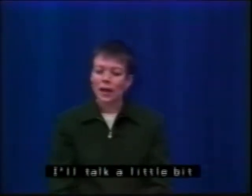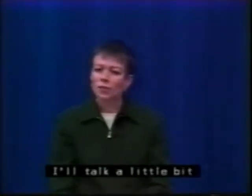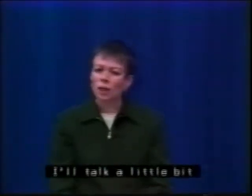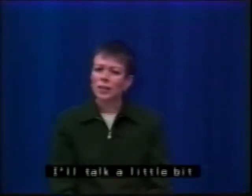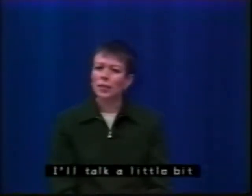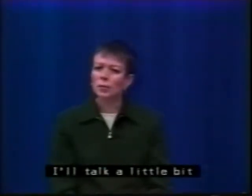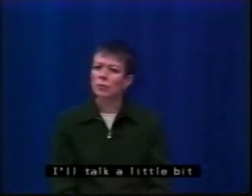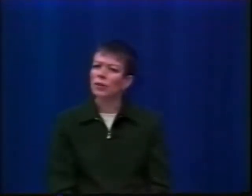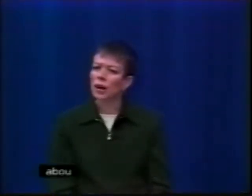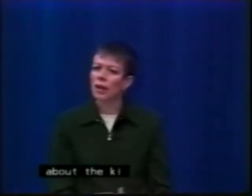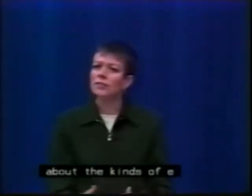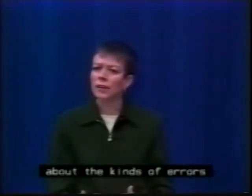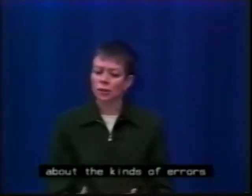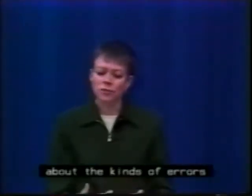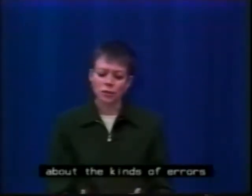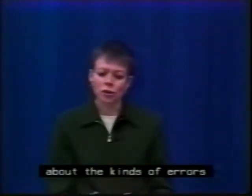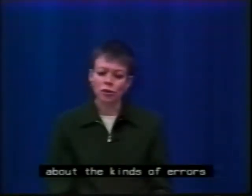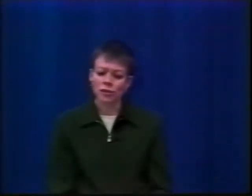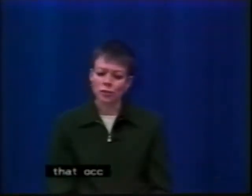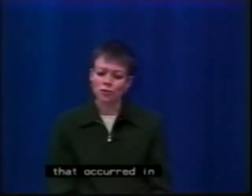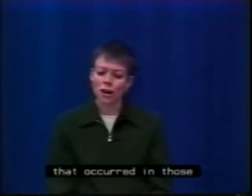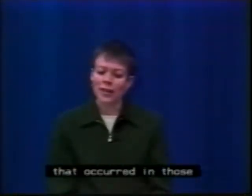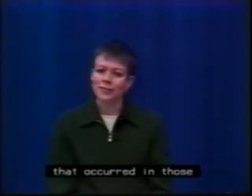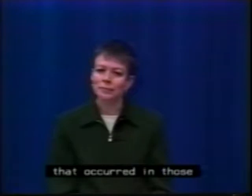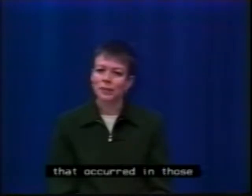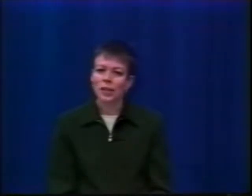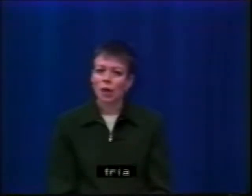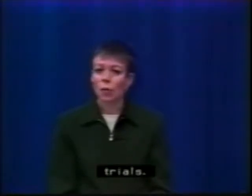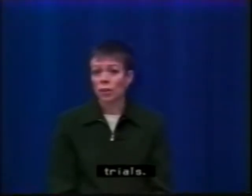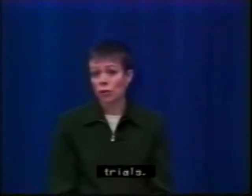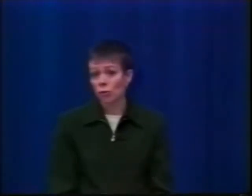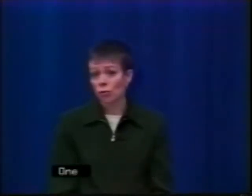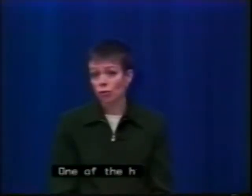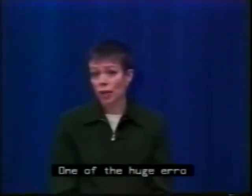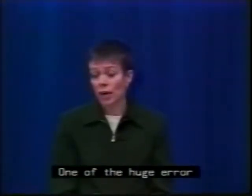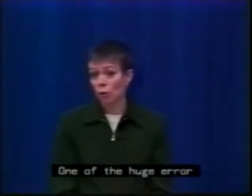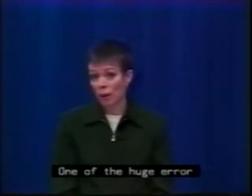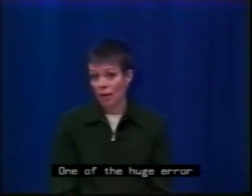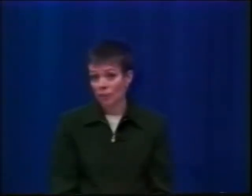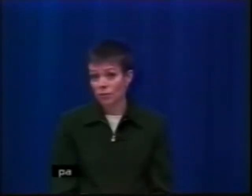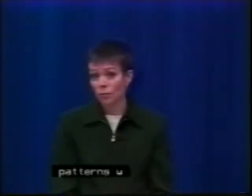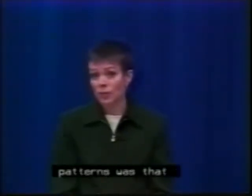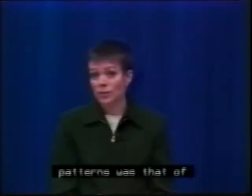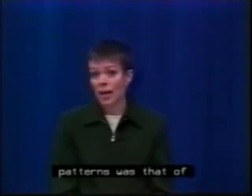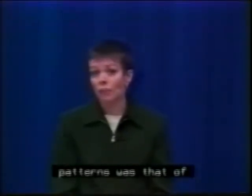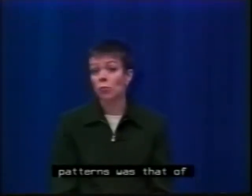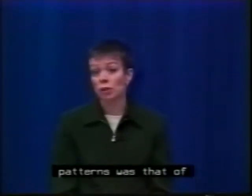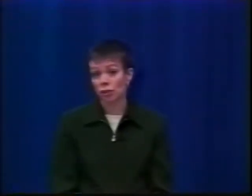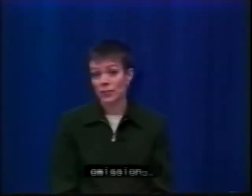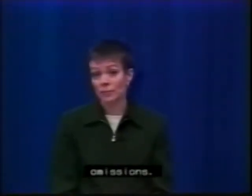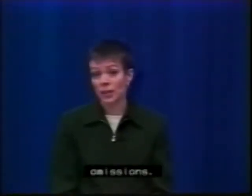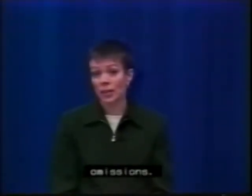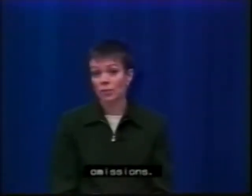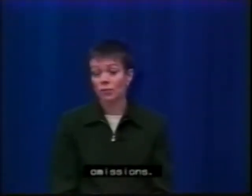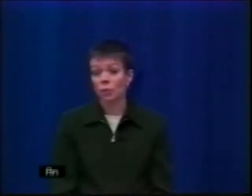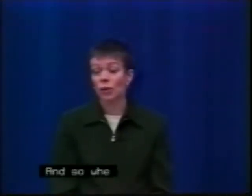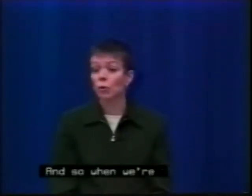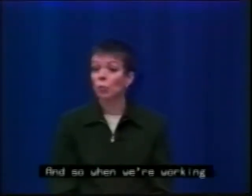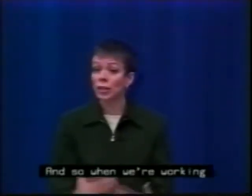I'll talk a little bit about the kinds of errors that occurred in those trials. One of the huge error patterns was that of omissions. And so when we're